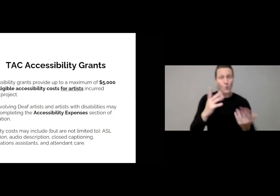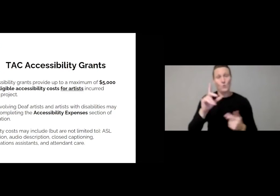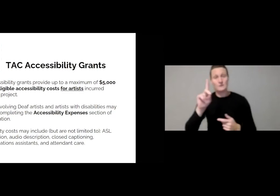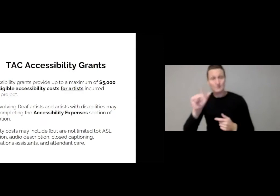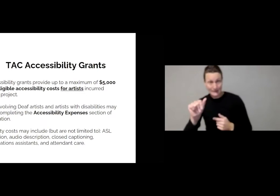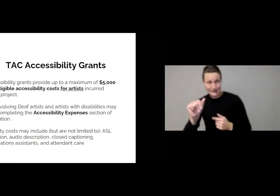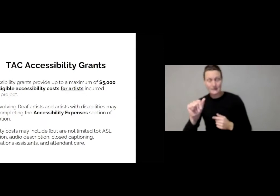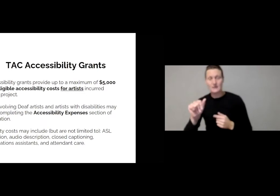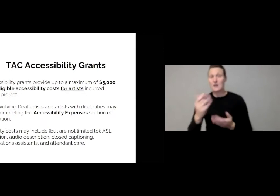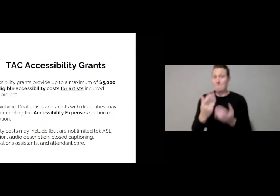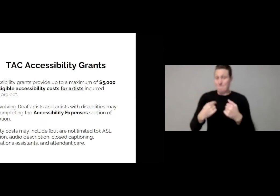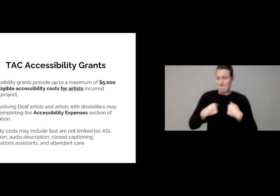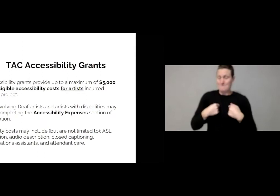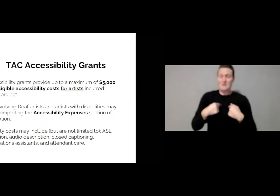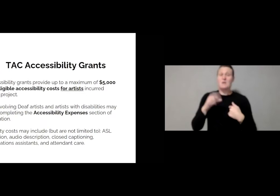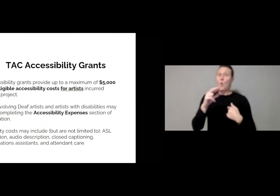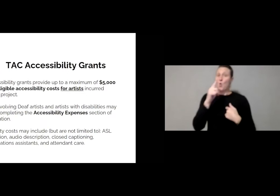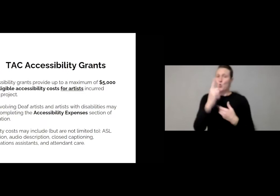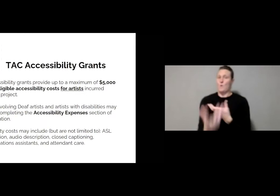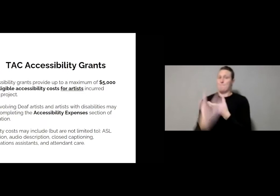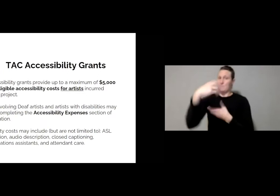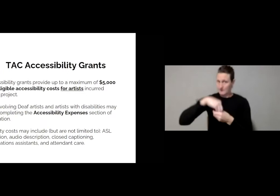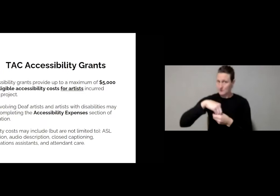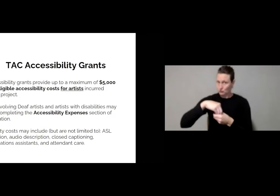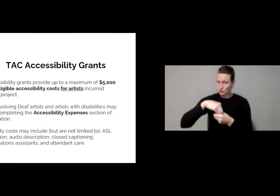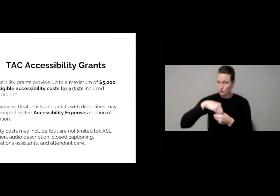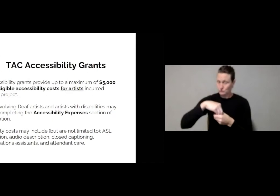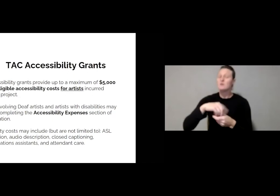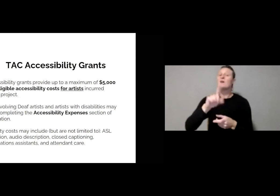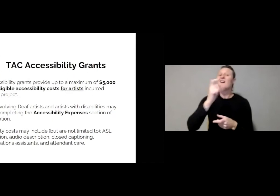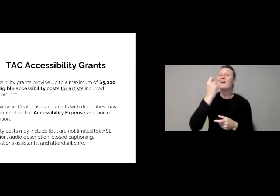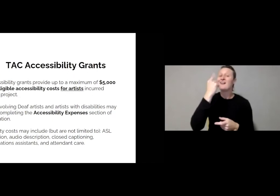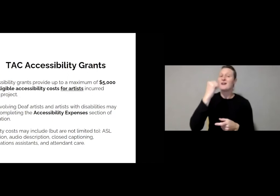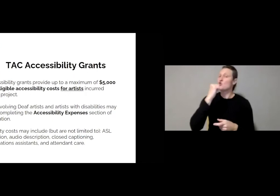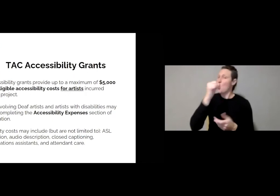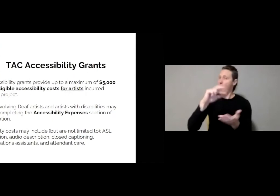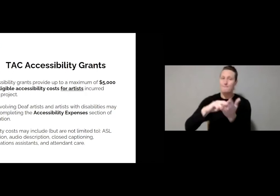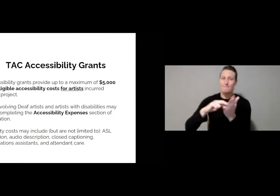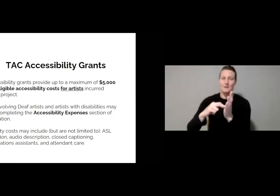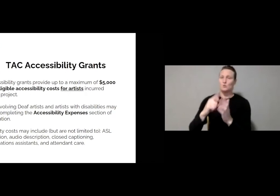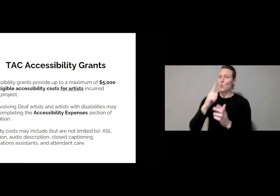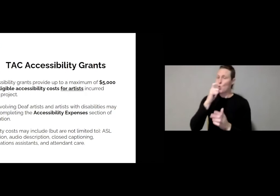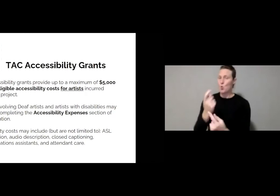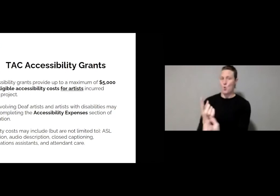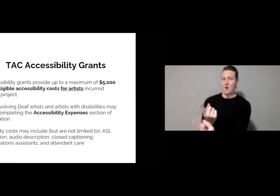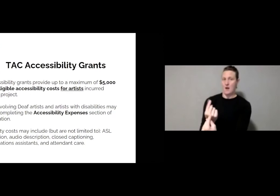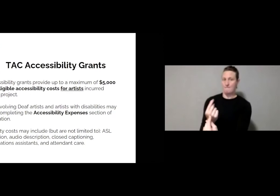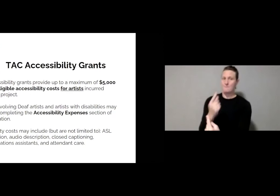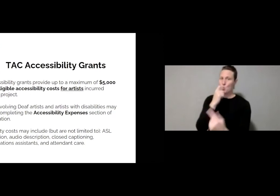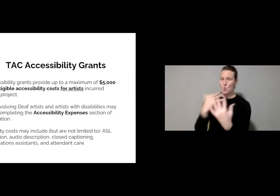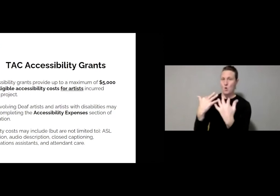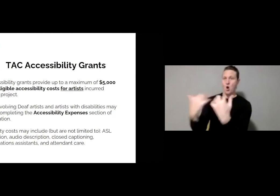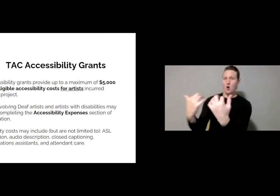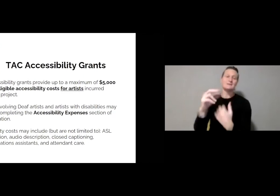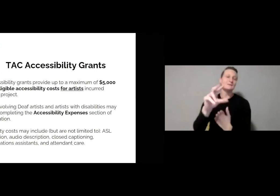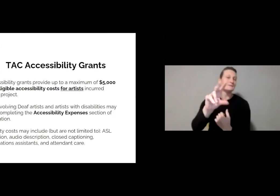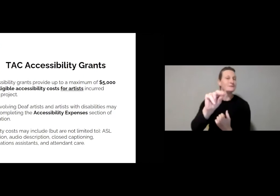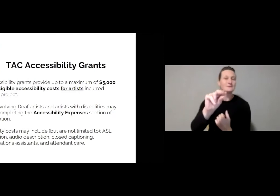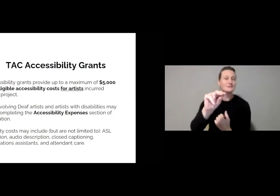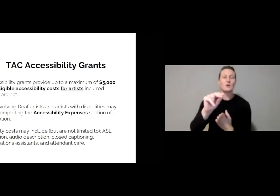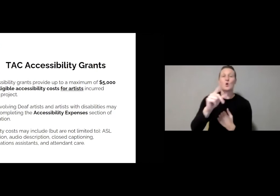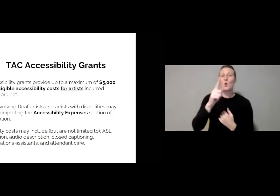your project. So this is not for audience accessibility. This is specifically to support the artists to do the